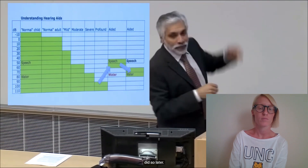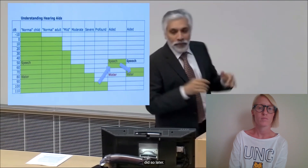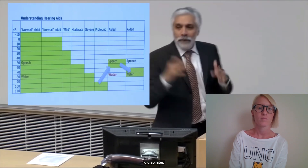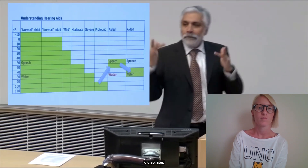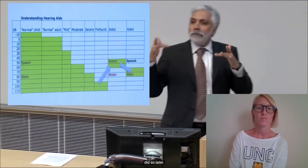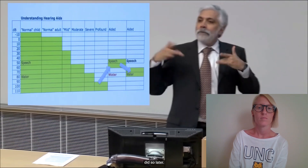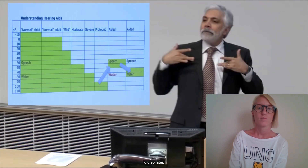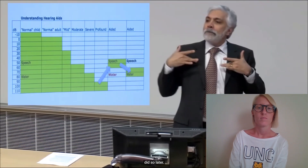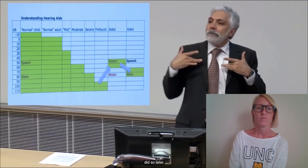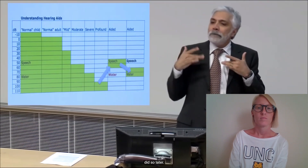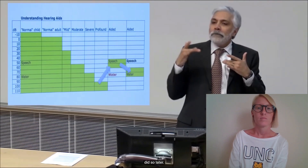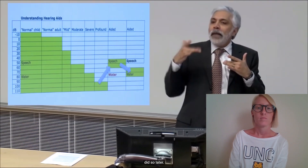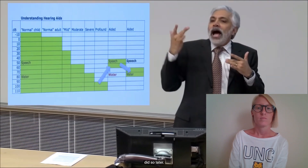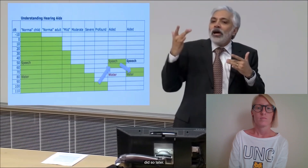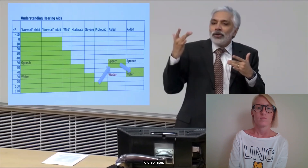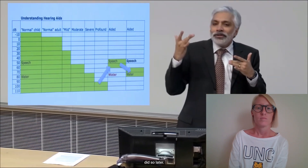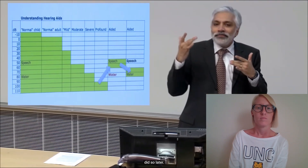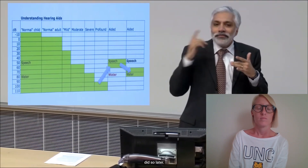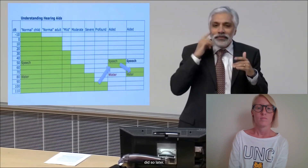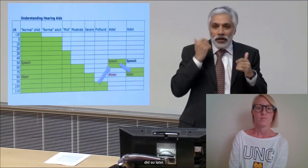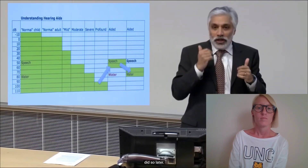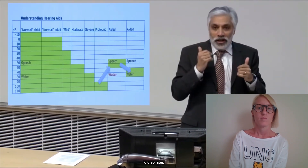later.